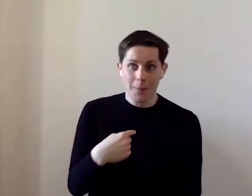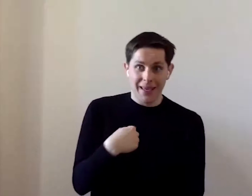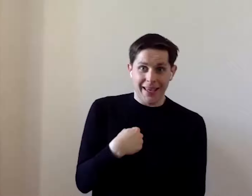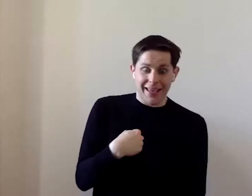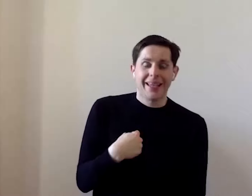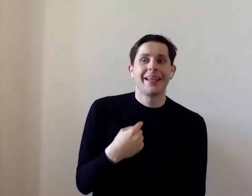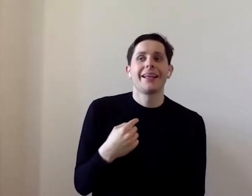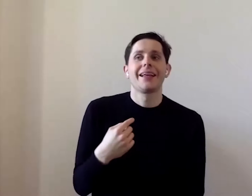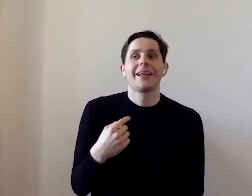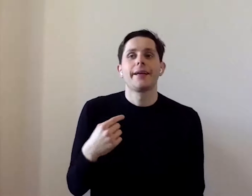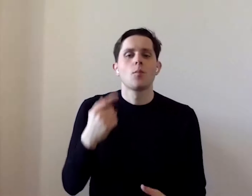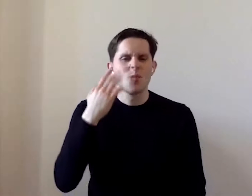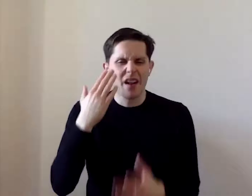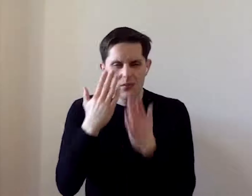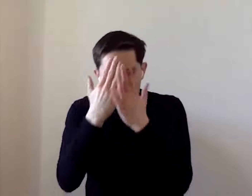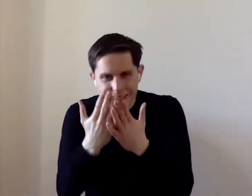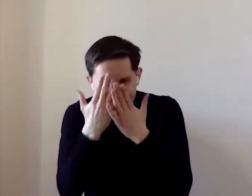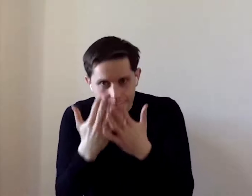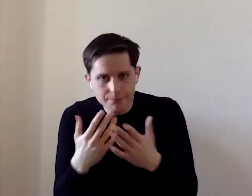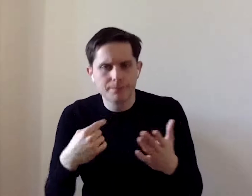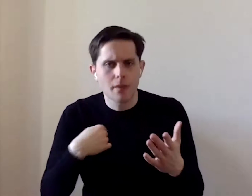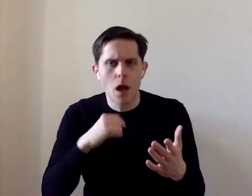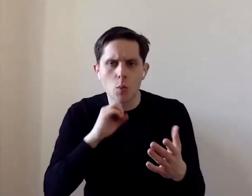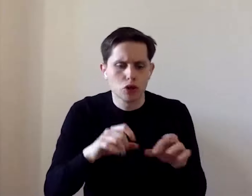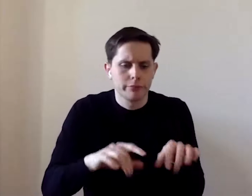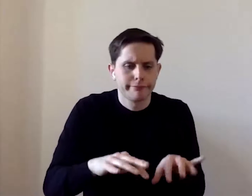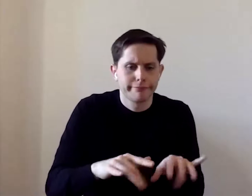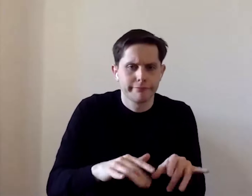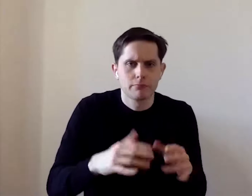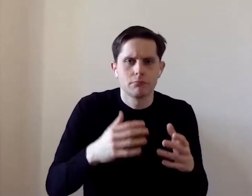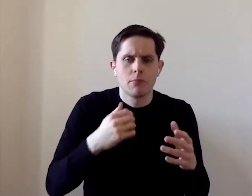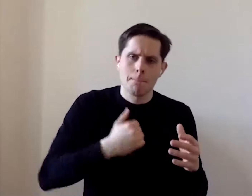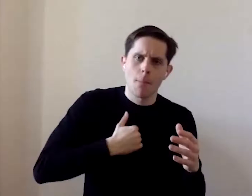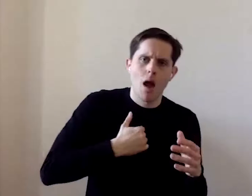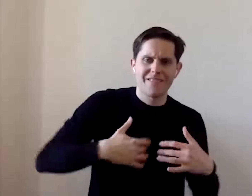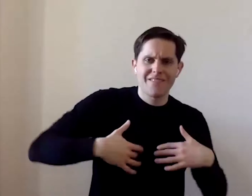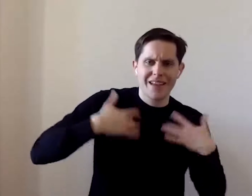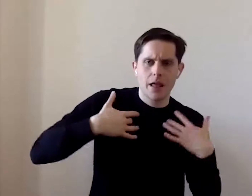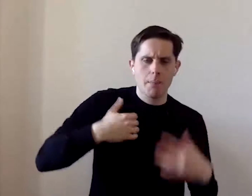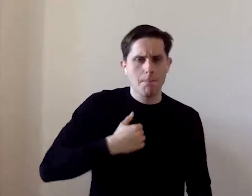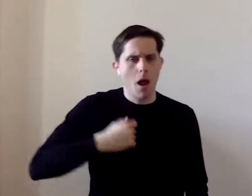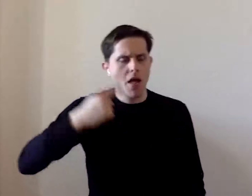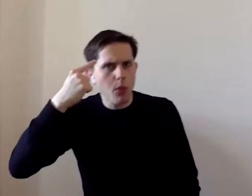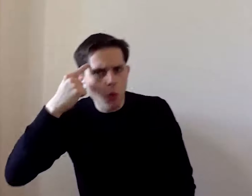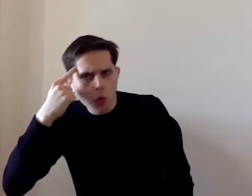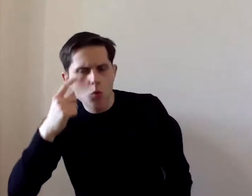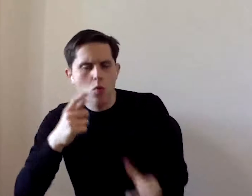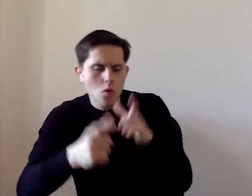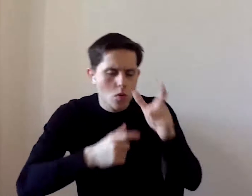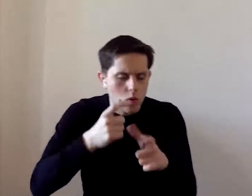remember I used to make notes about projects and I would think through words and I'd have this huge document that would have all of